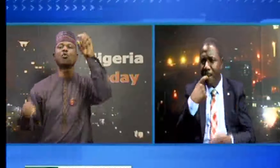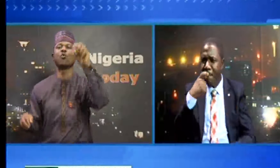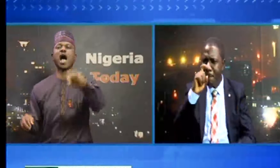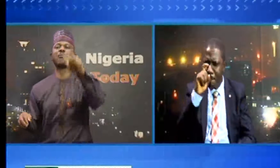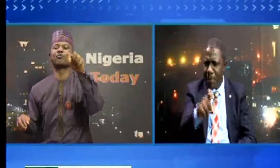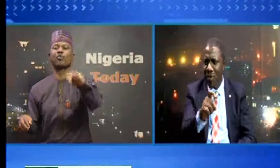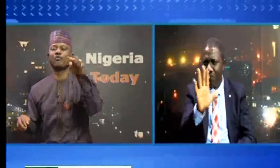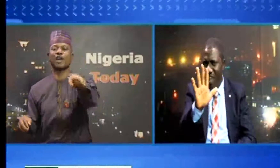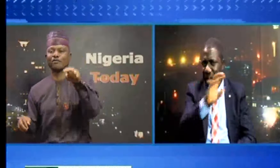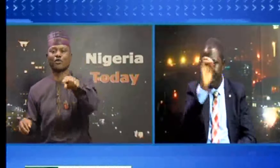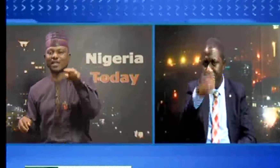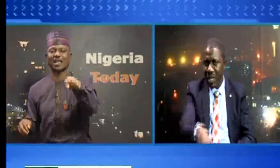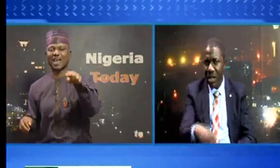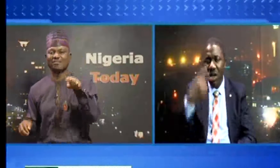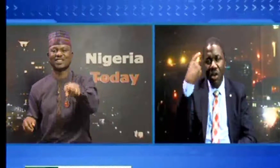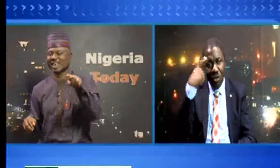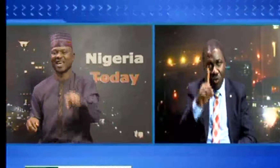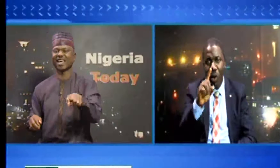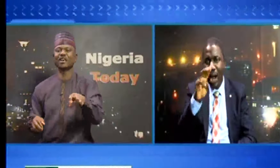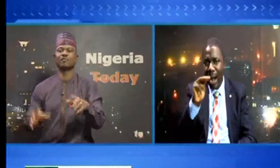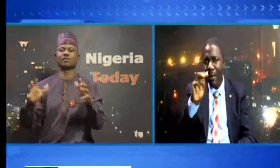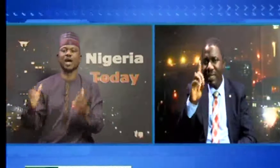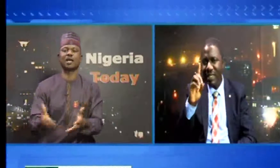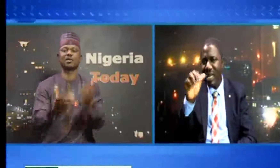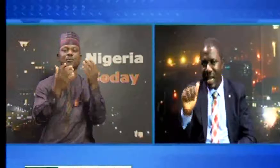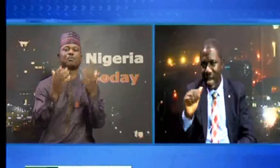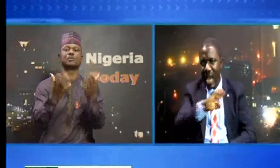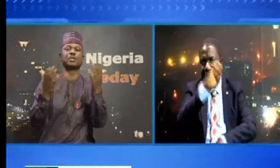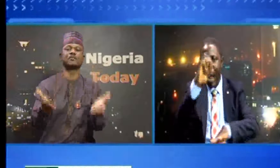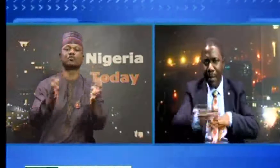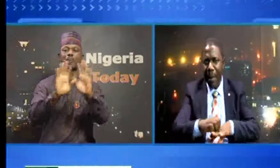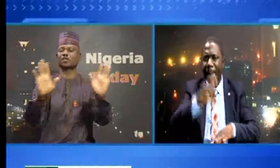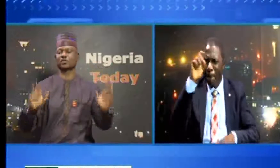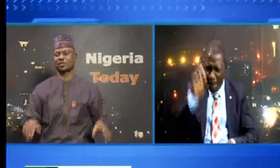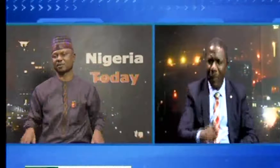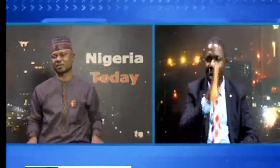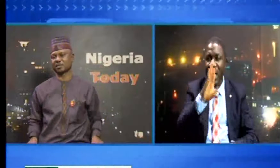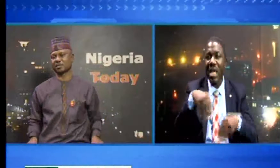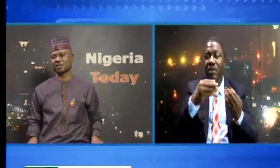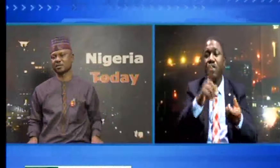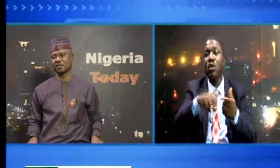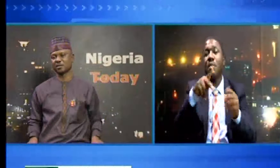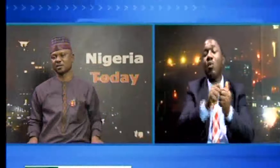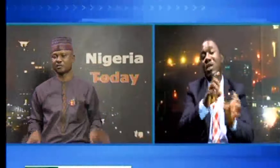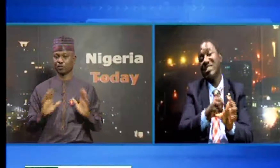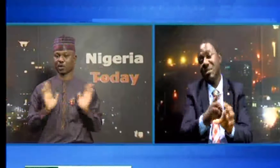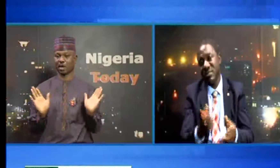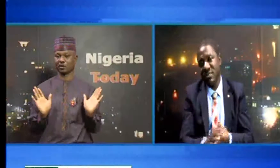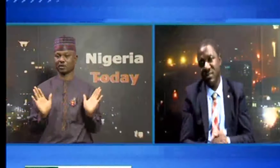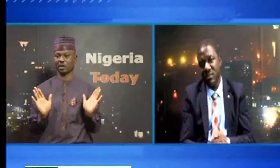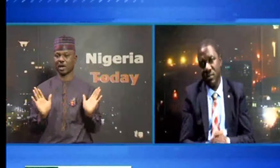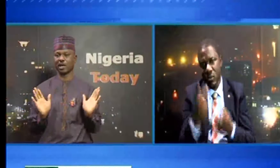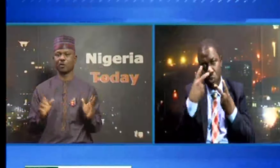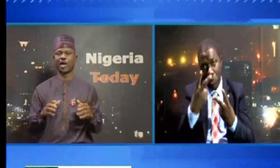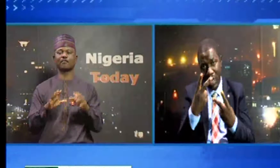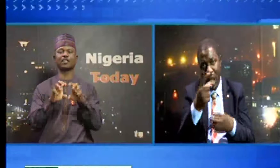that approval for that MGA must be given to persons with disabilities. If you look around